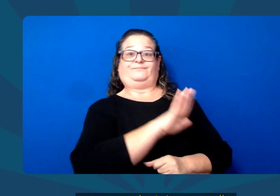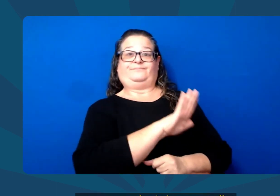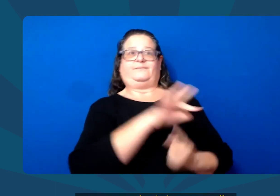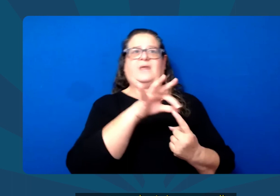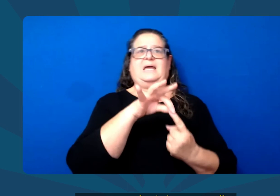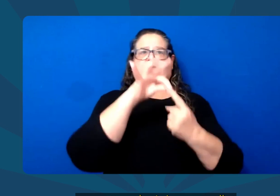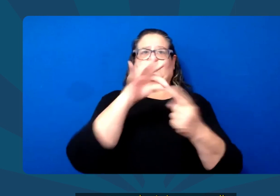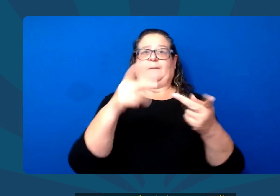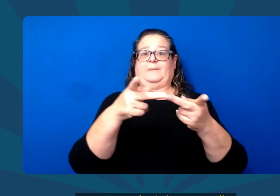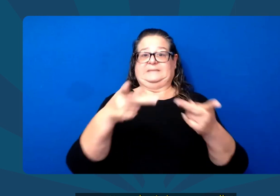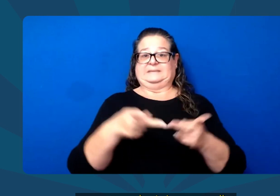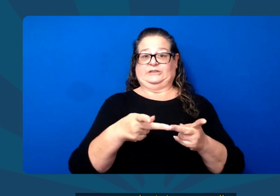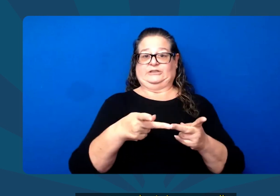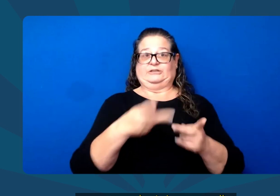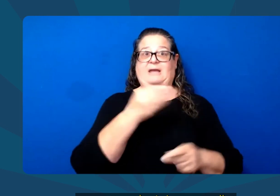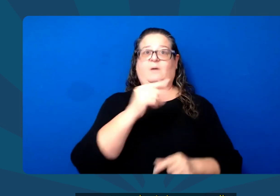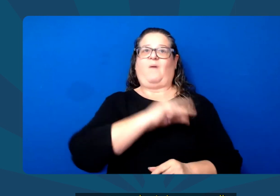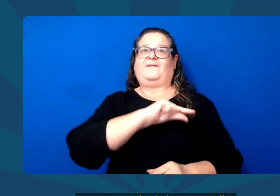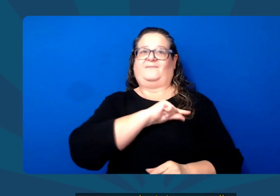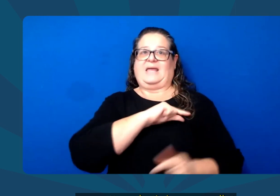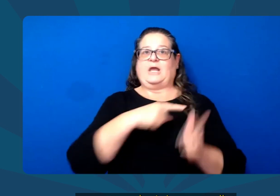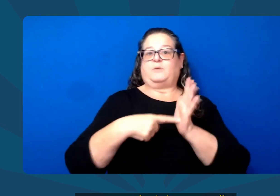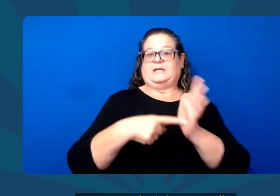wallet or which party you're in.